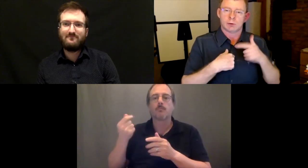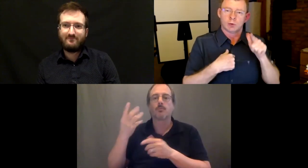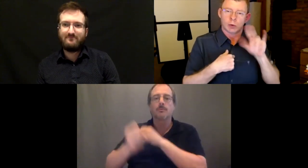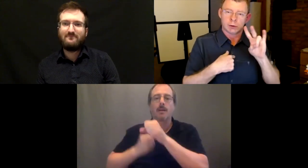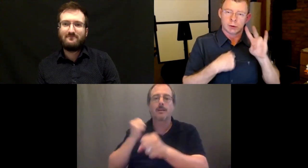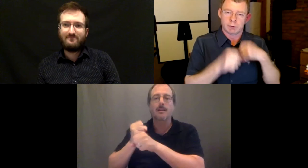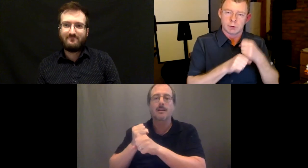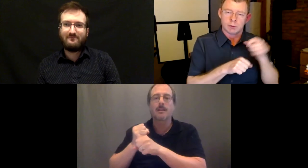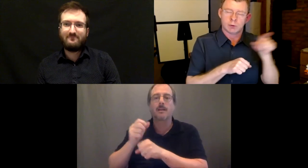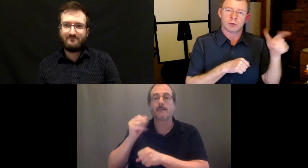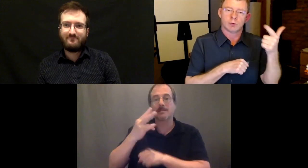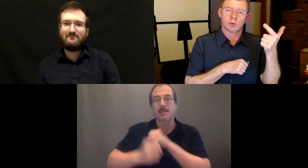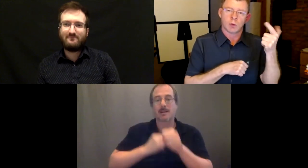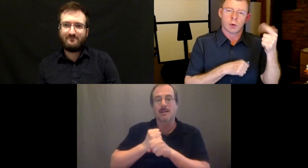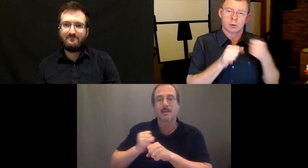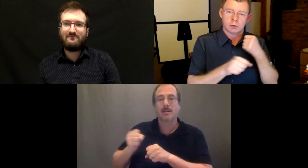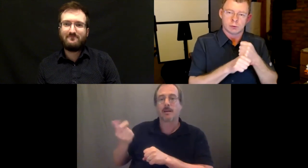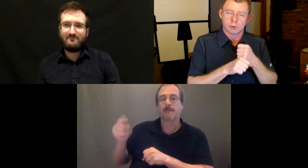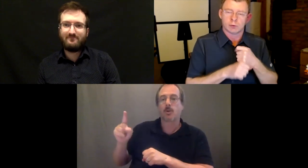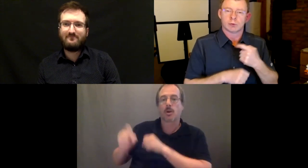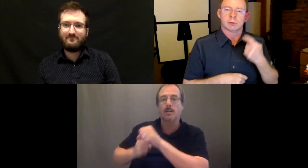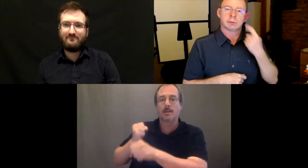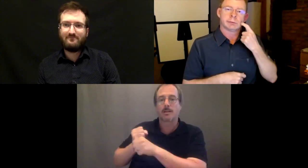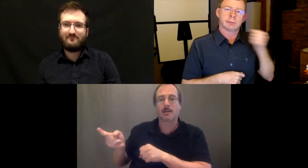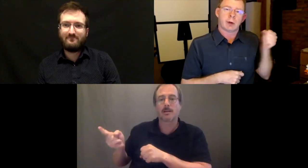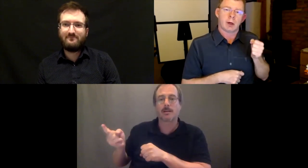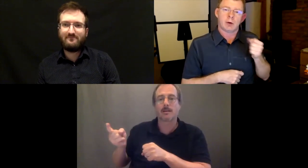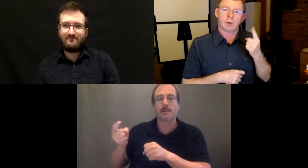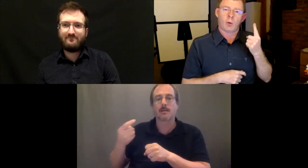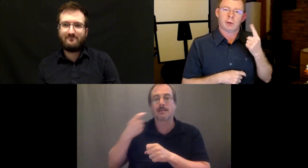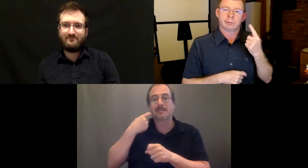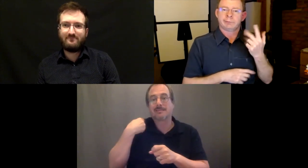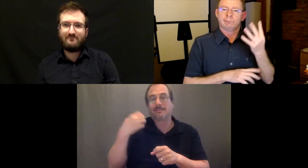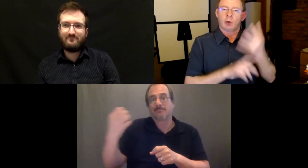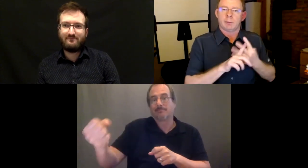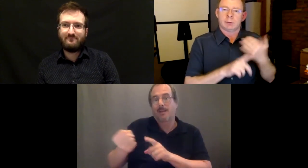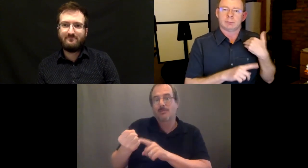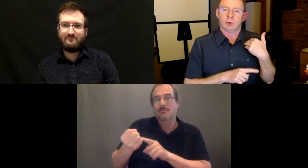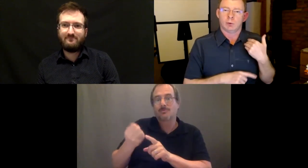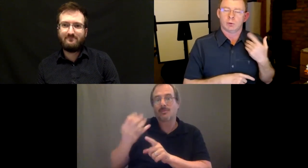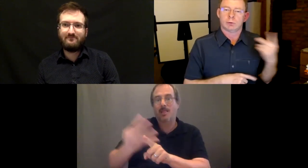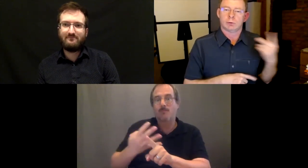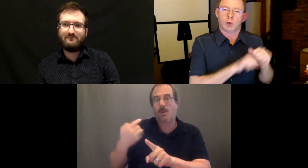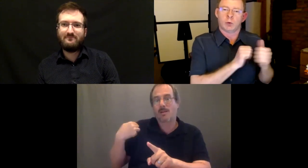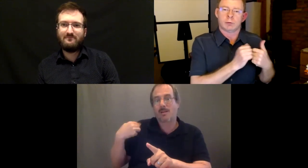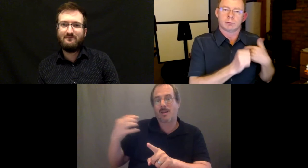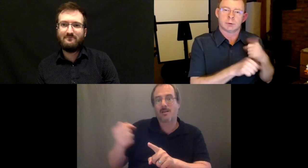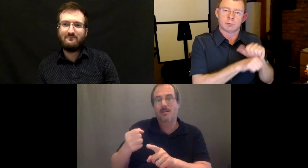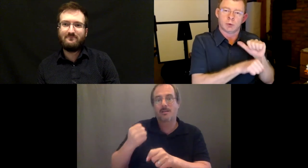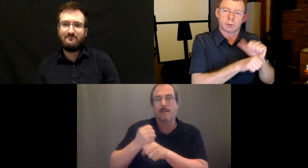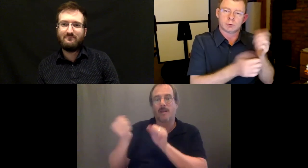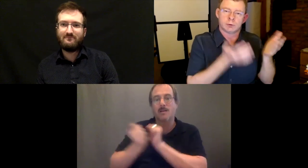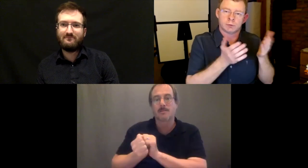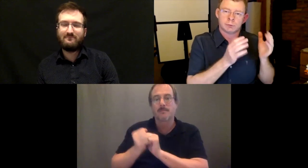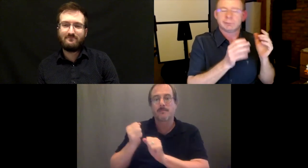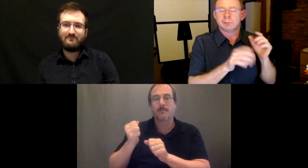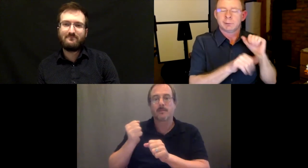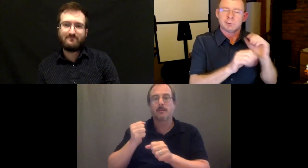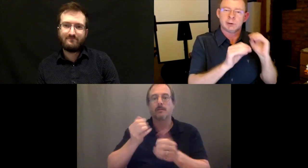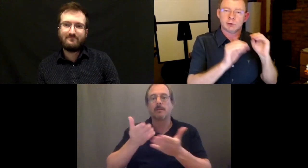another colleague and I who've been working, myself for 27 years and him for 21 years. And there's somebody else who's been